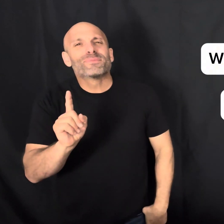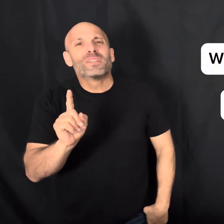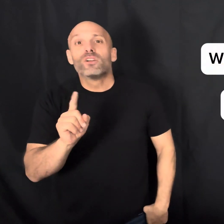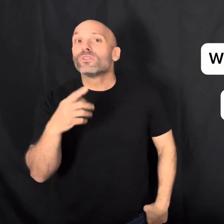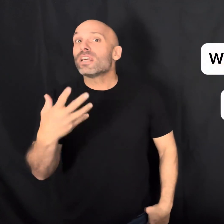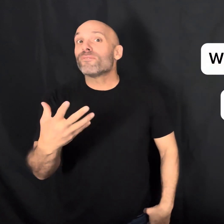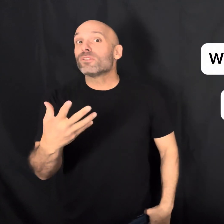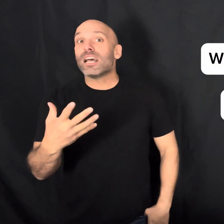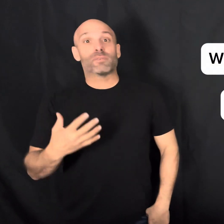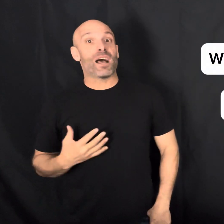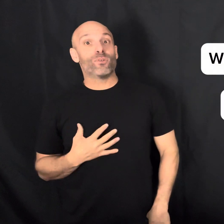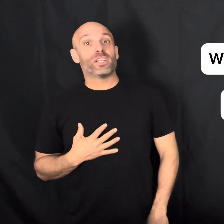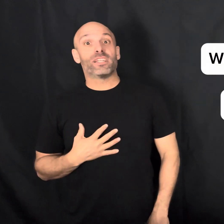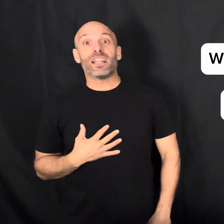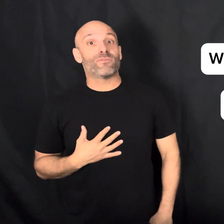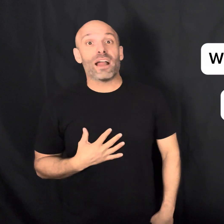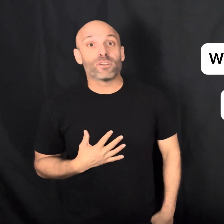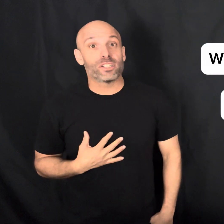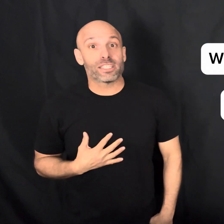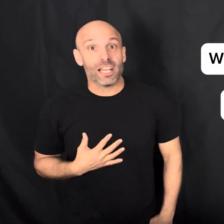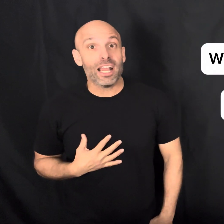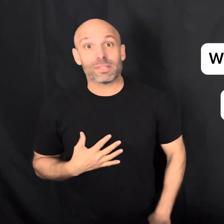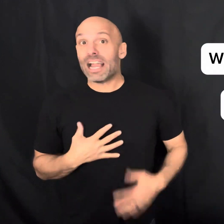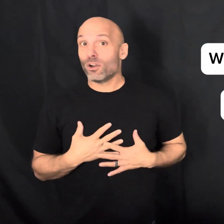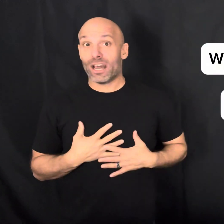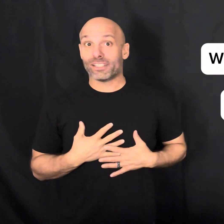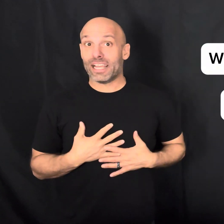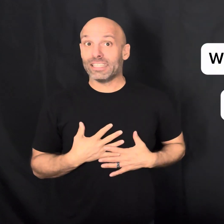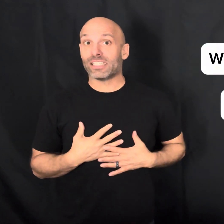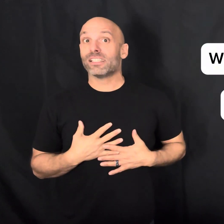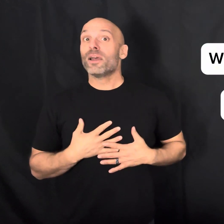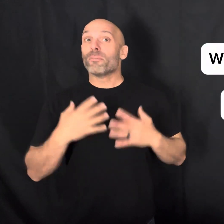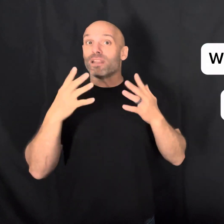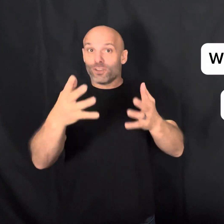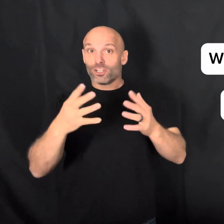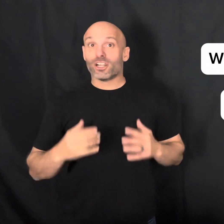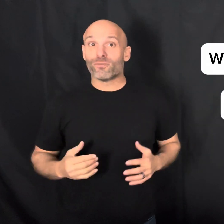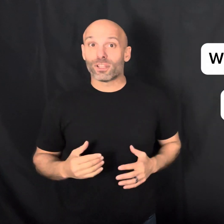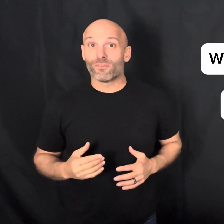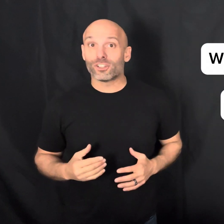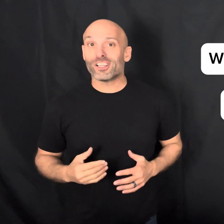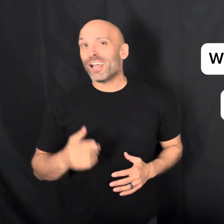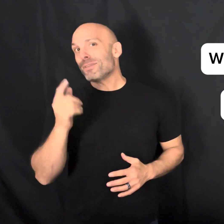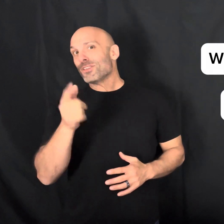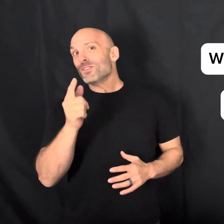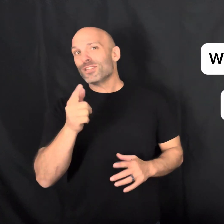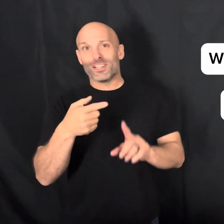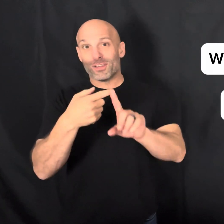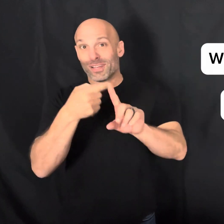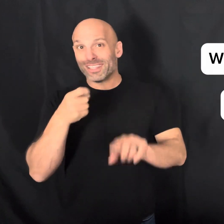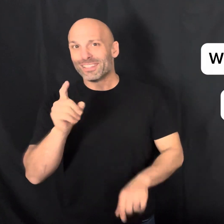Do that a few times. I've already done it 5 or 6 times. I know how to sign this, but if you're learning for the first time, you need to do it.